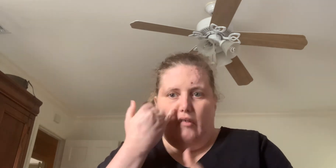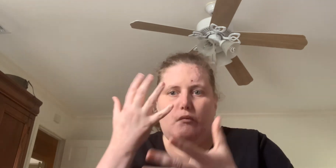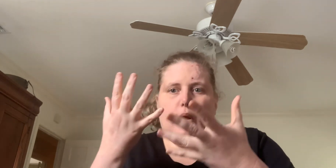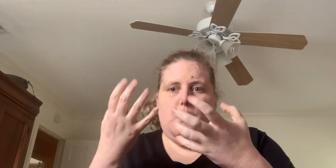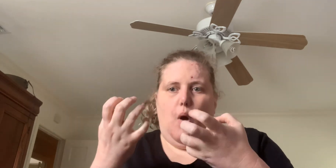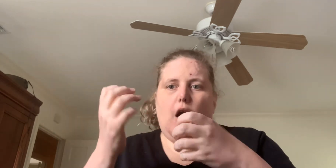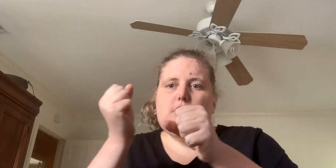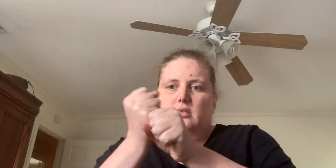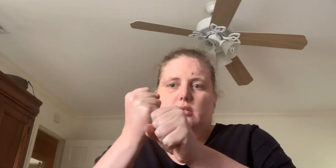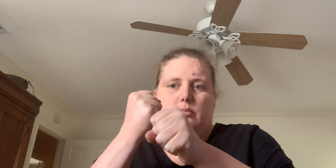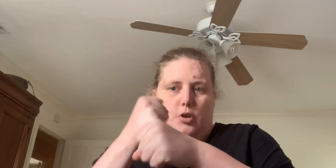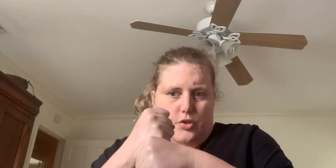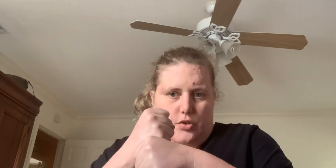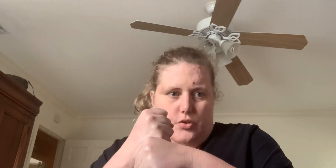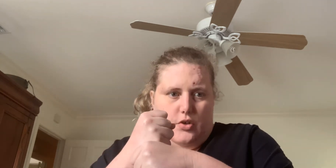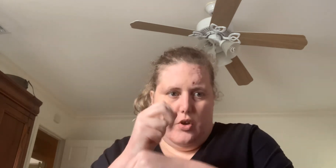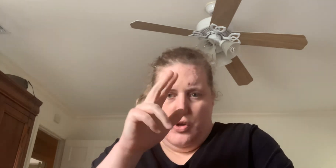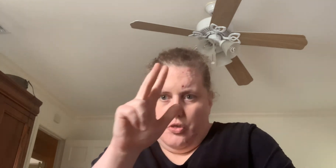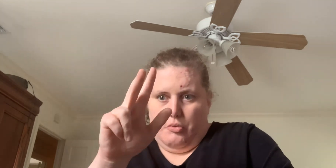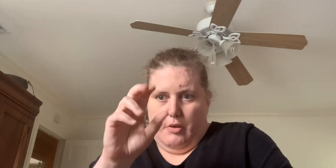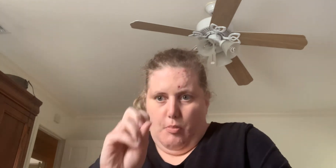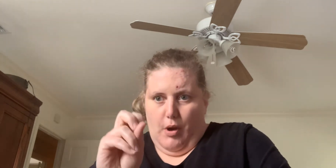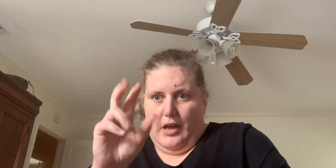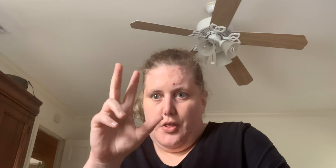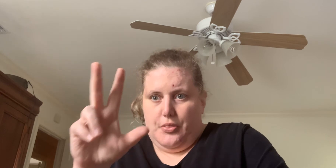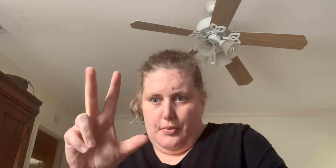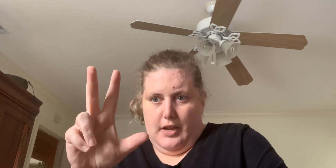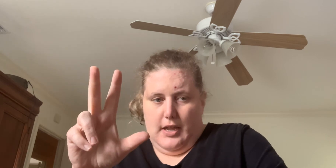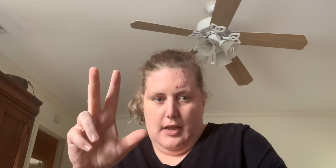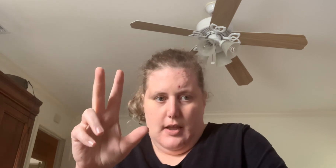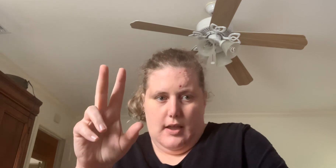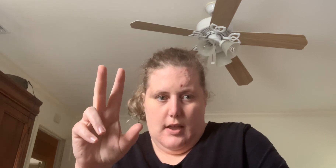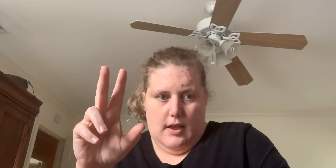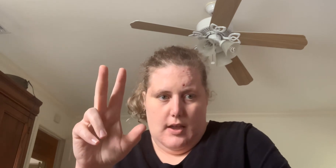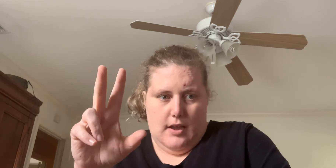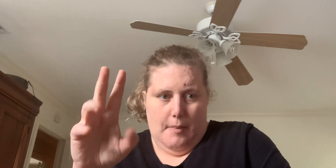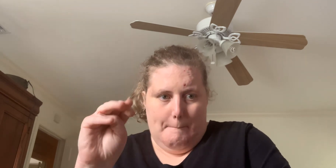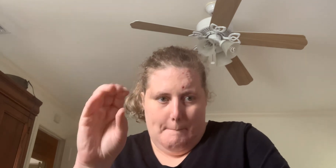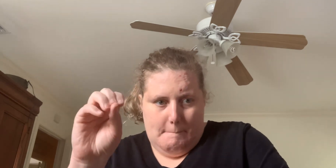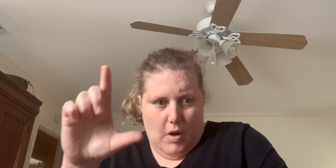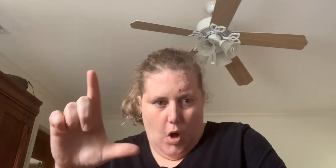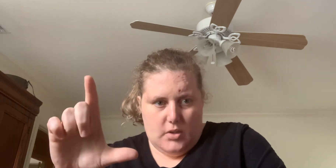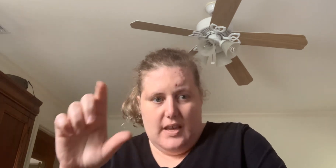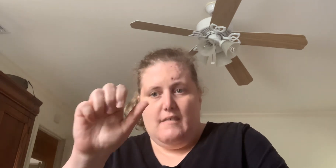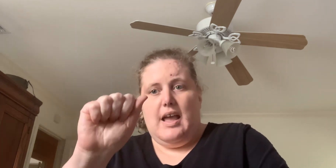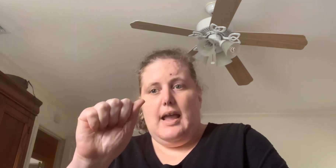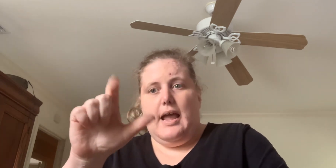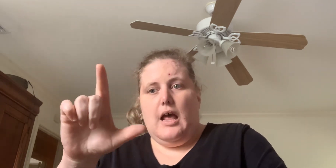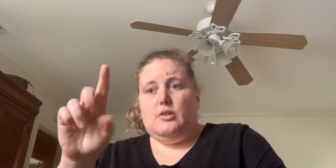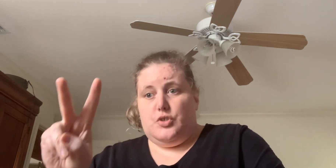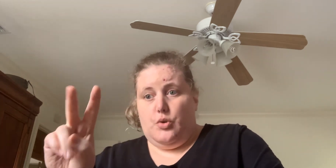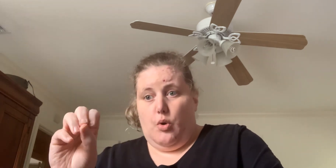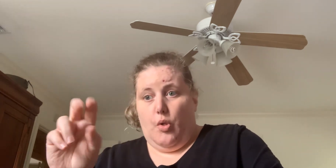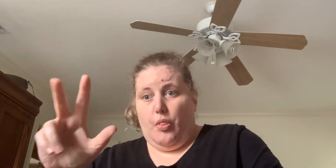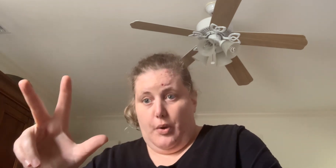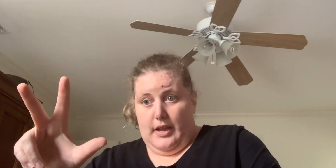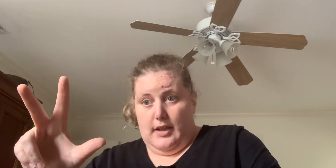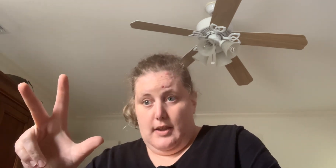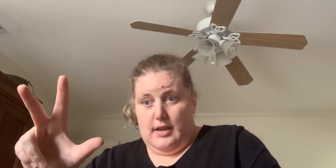produce 3.33 moles of Al2O3, we can produce that from 5 moles of oxygen.